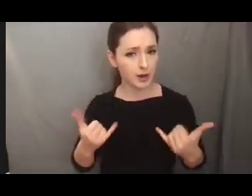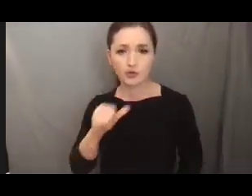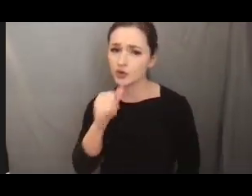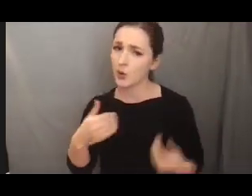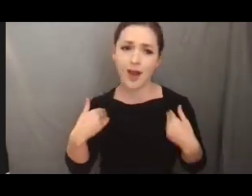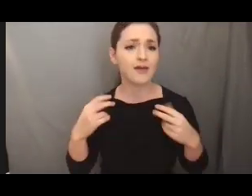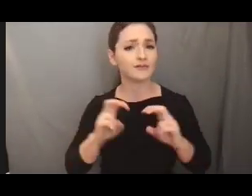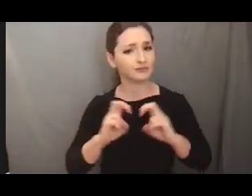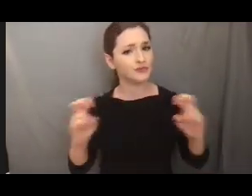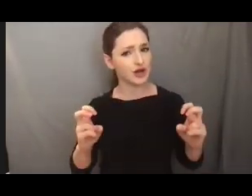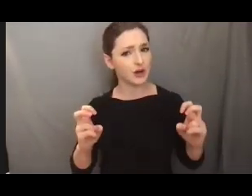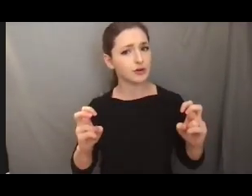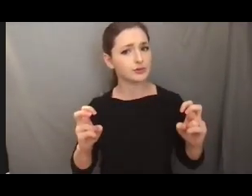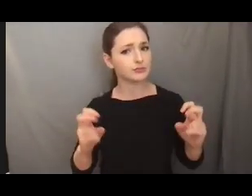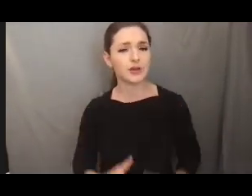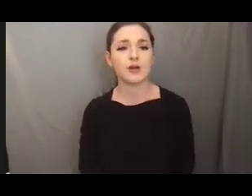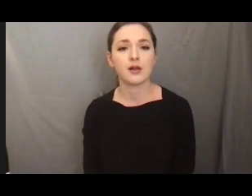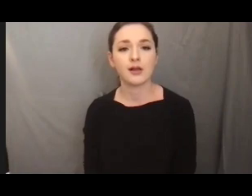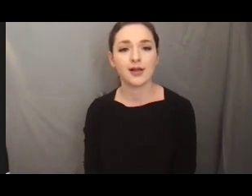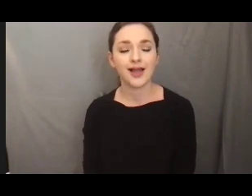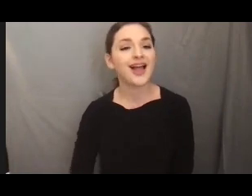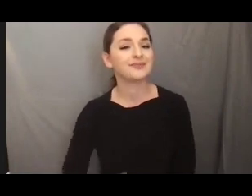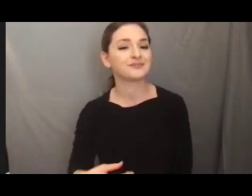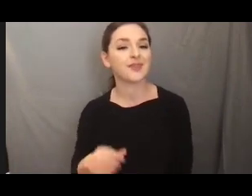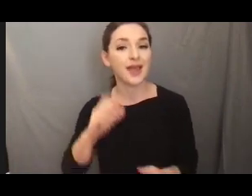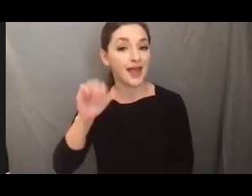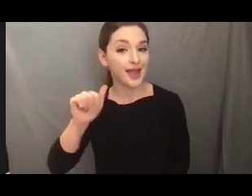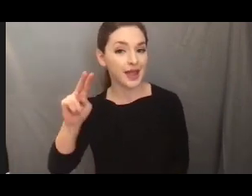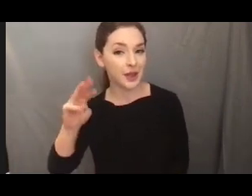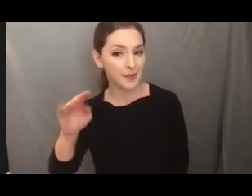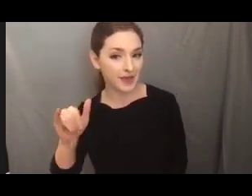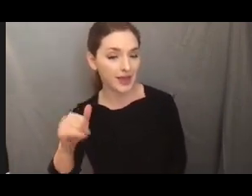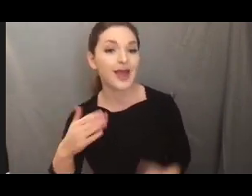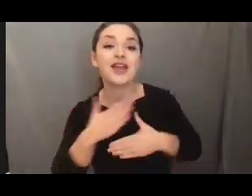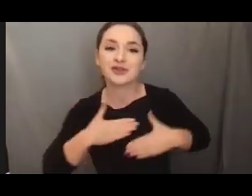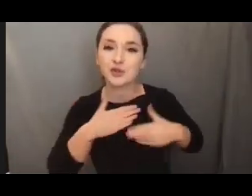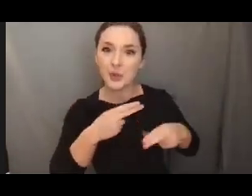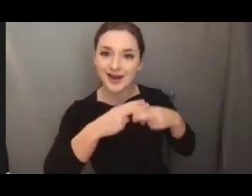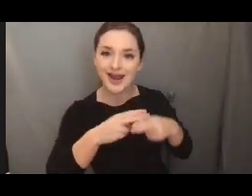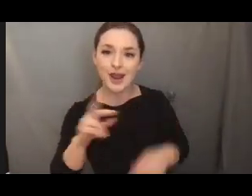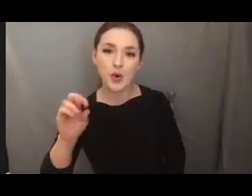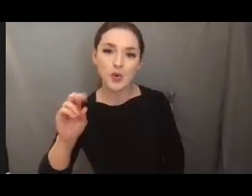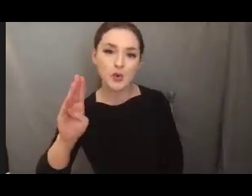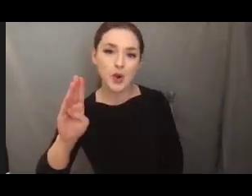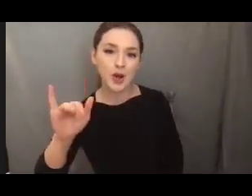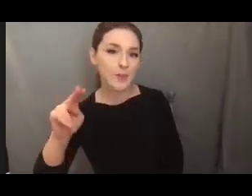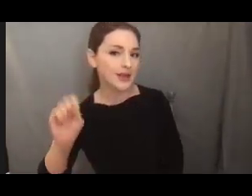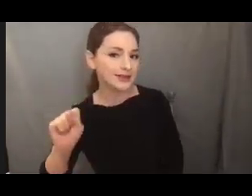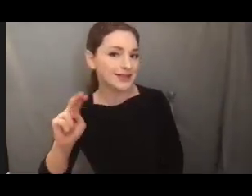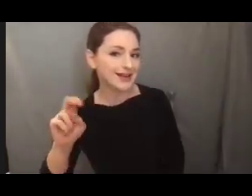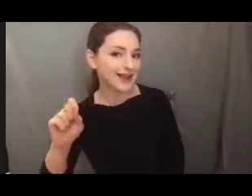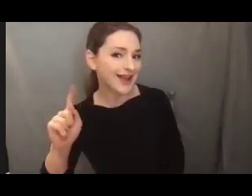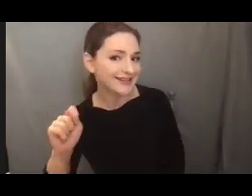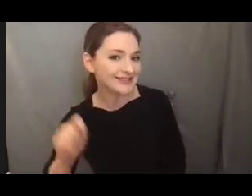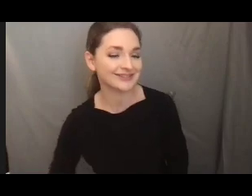things like that. I like this name. Yeah, Robin's Nest. So that's John Jaqua's mother is Robin. So that's